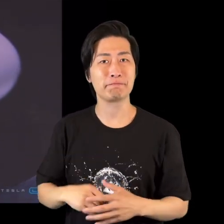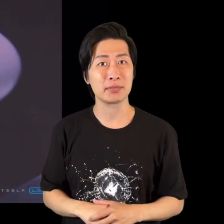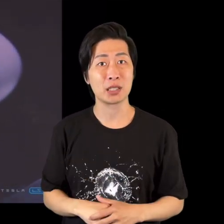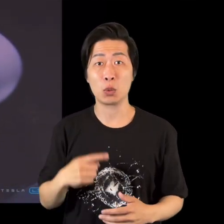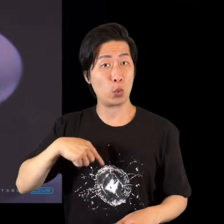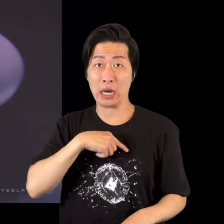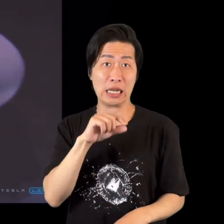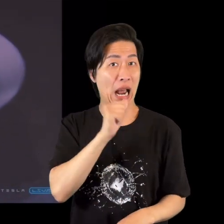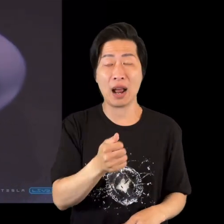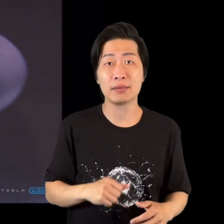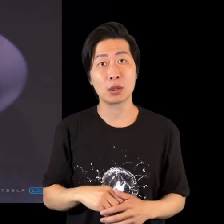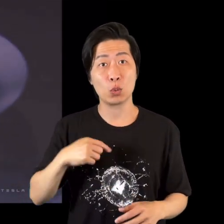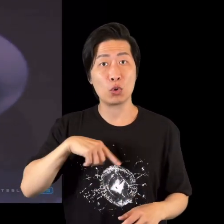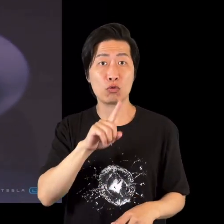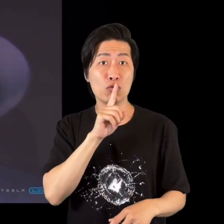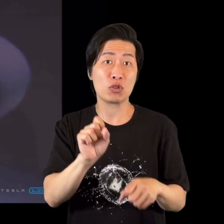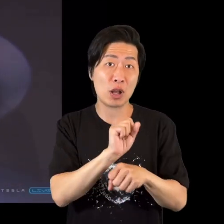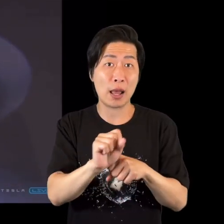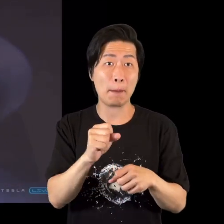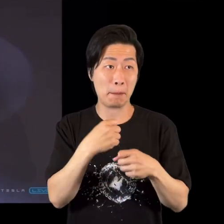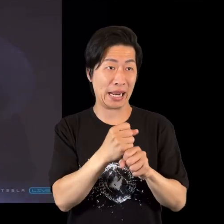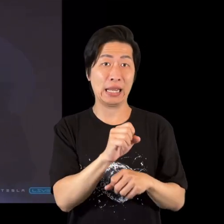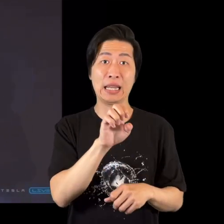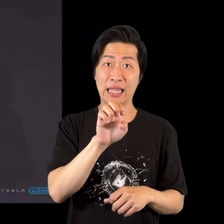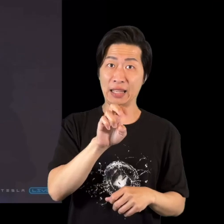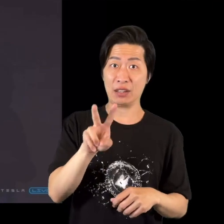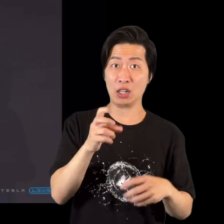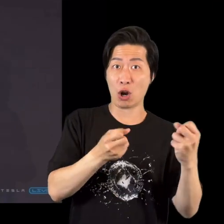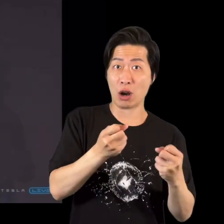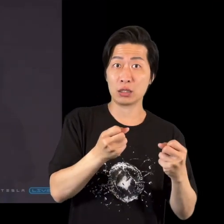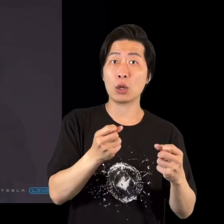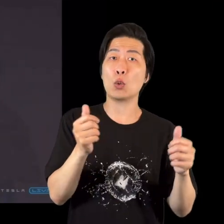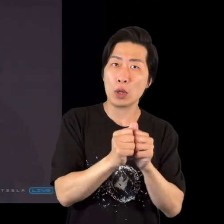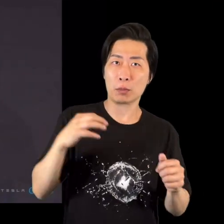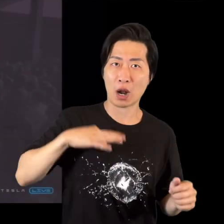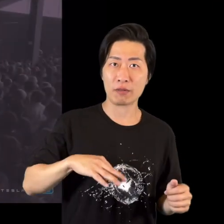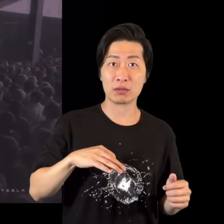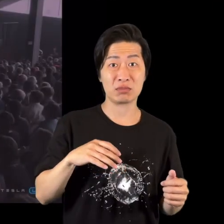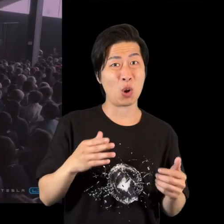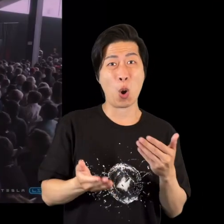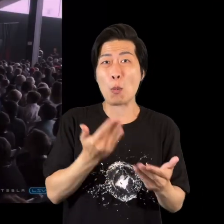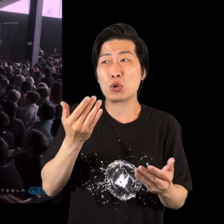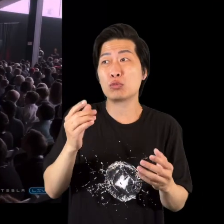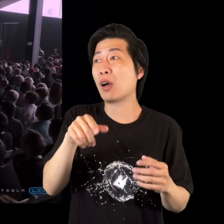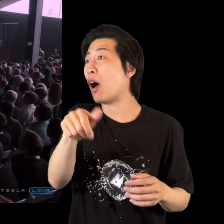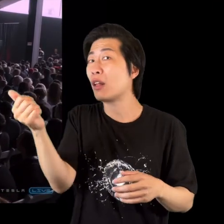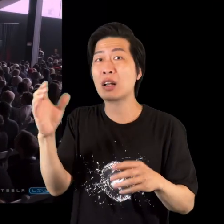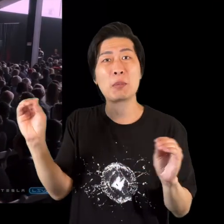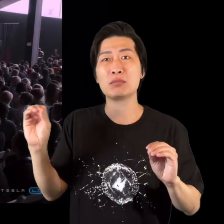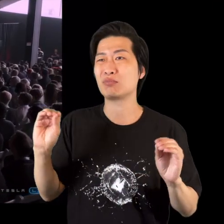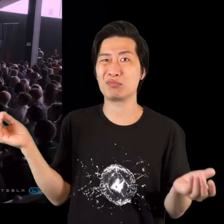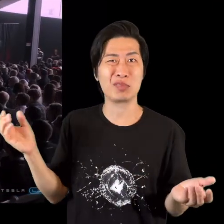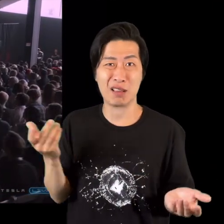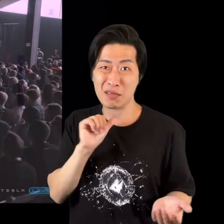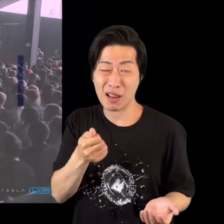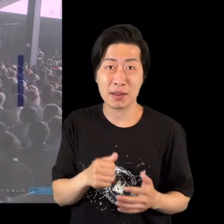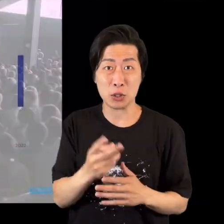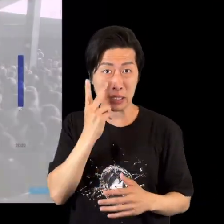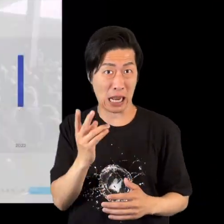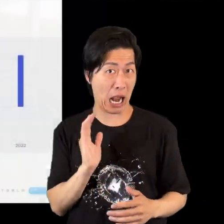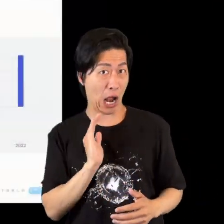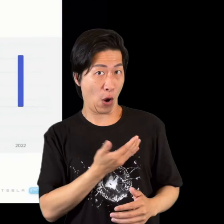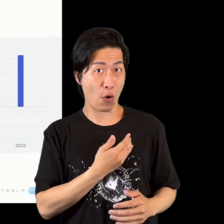But we are not. We are actually making EVs profitably, and almost no one else is. And as you can see, our free cash